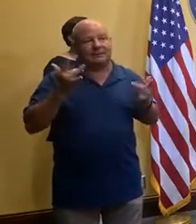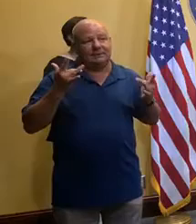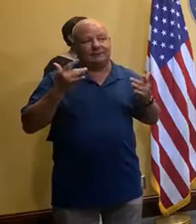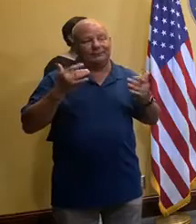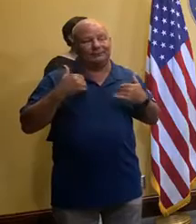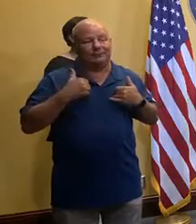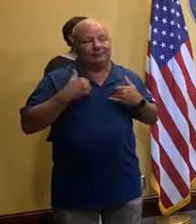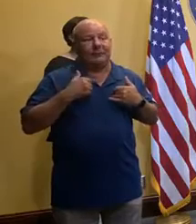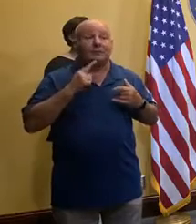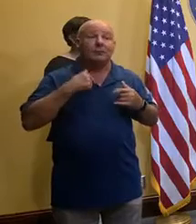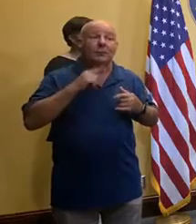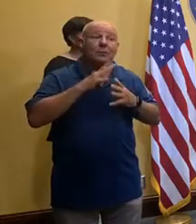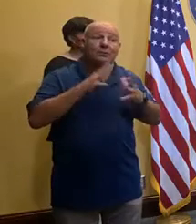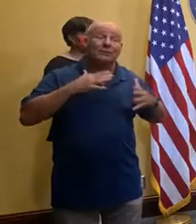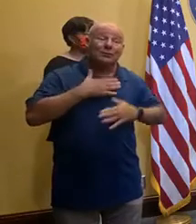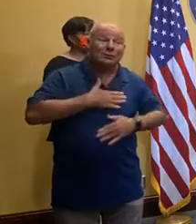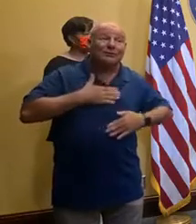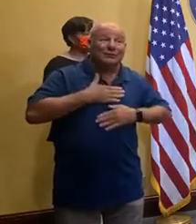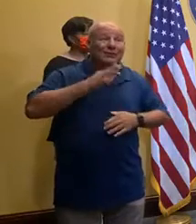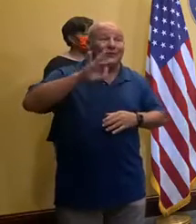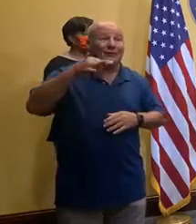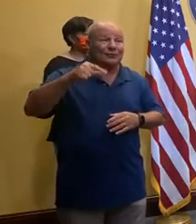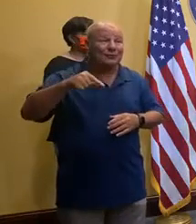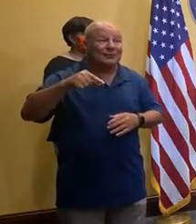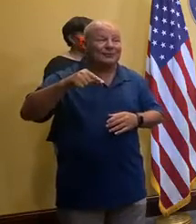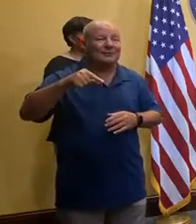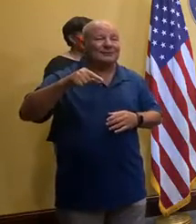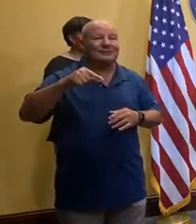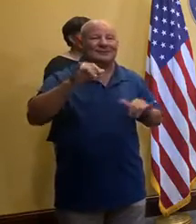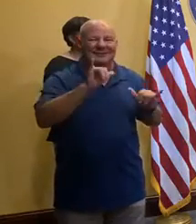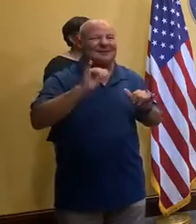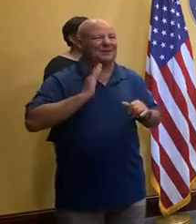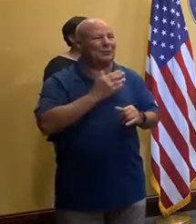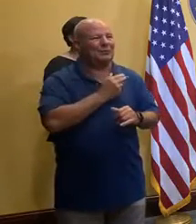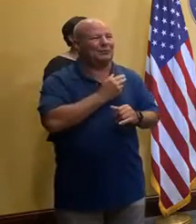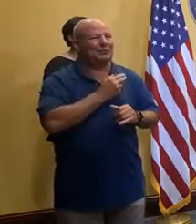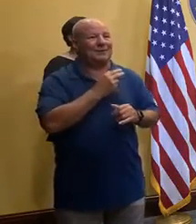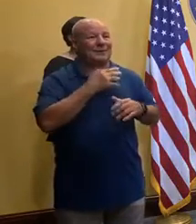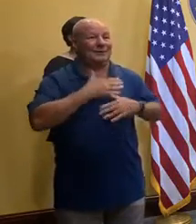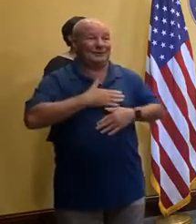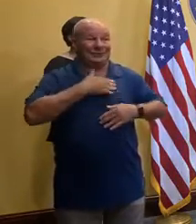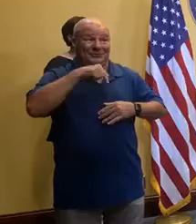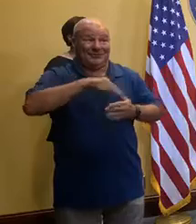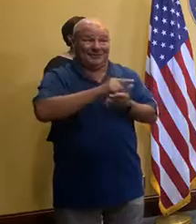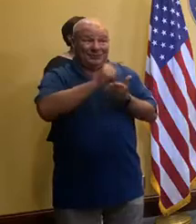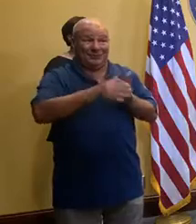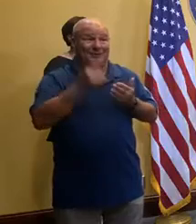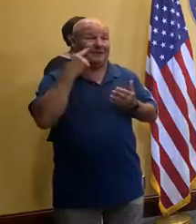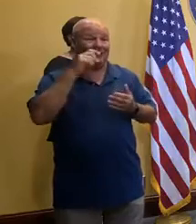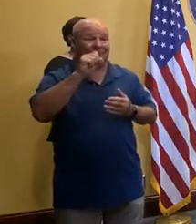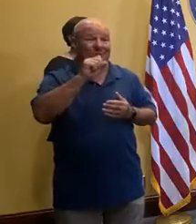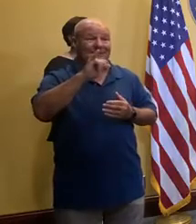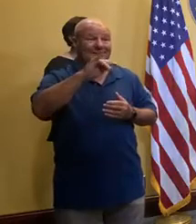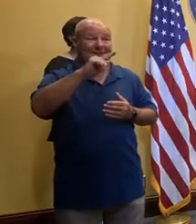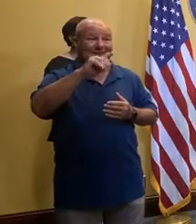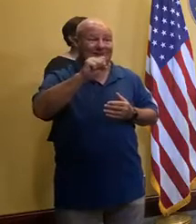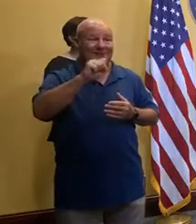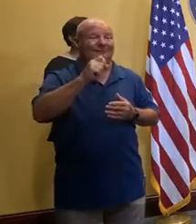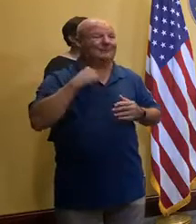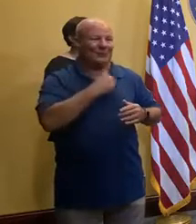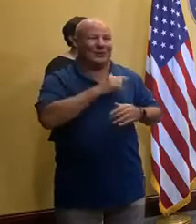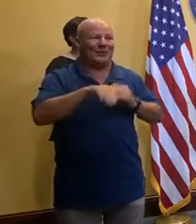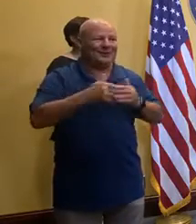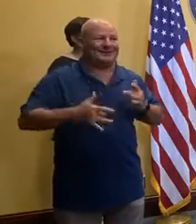enjoy our French Quarter, as much as we enjoy this weekend coming for the Saints, because again, we are all